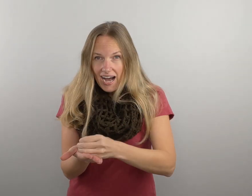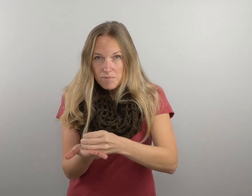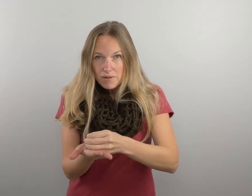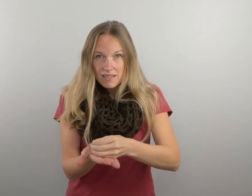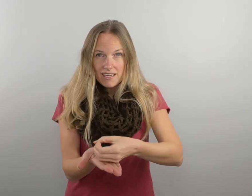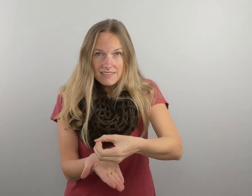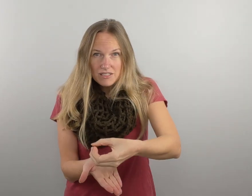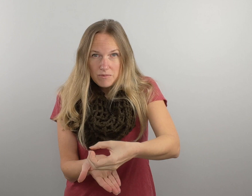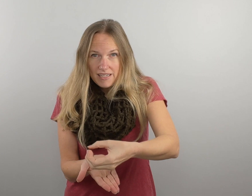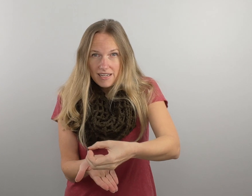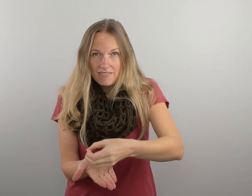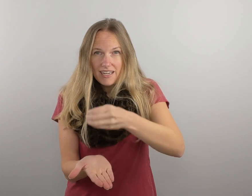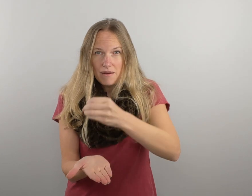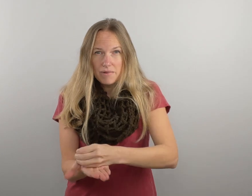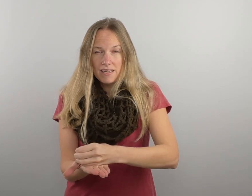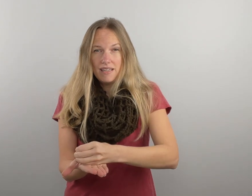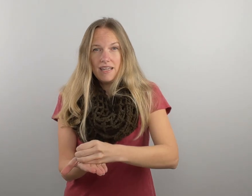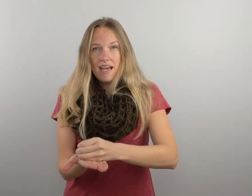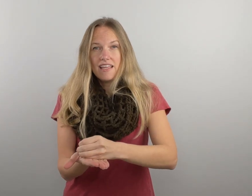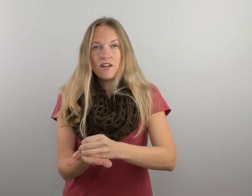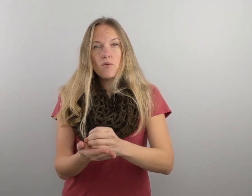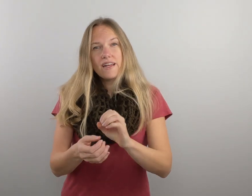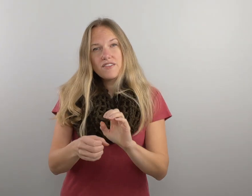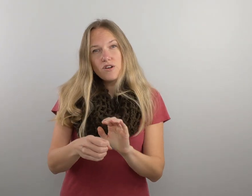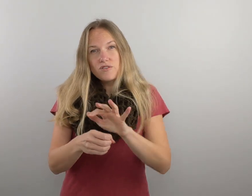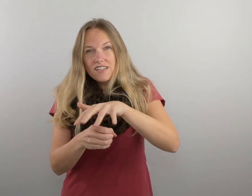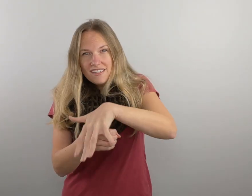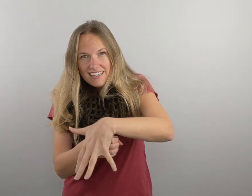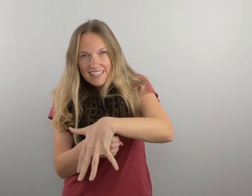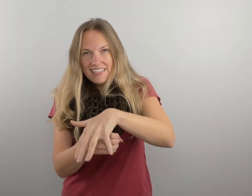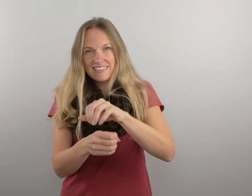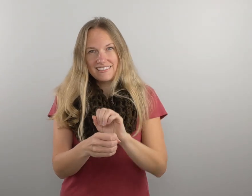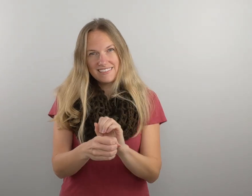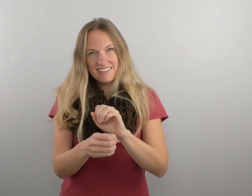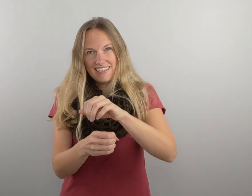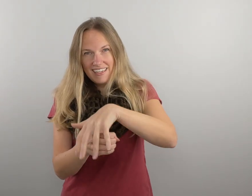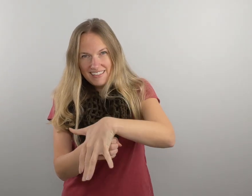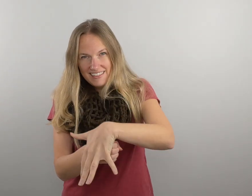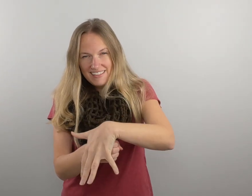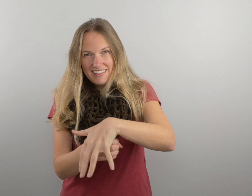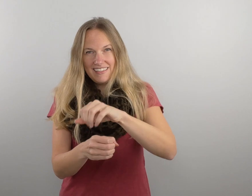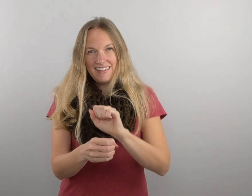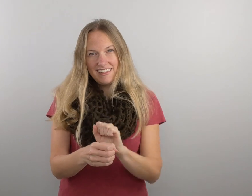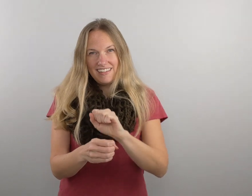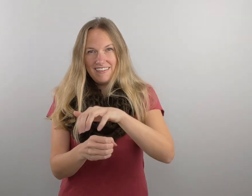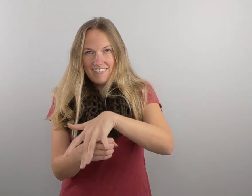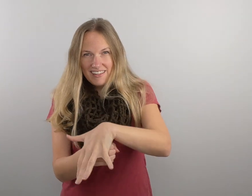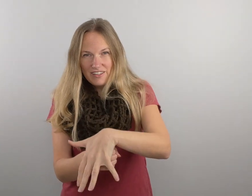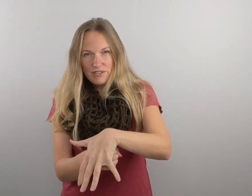cup, okay? So you're making kind of a cup, and then runneth over like this, okay? Runneth over.